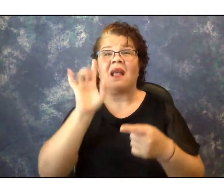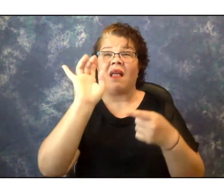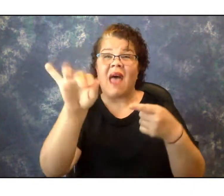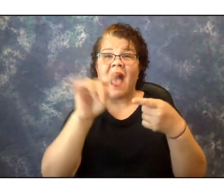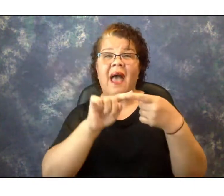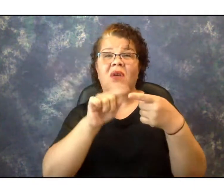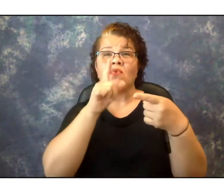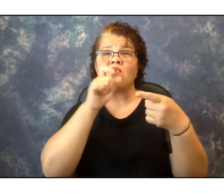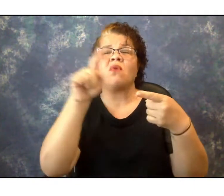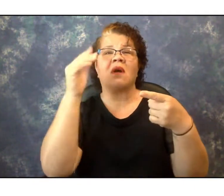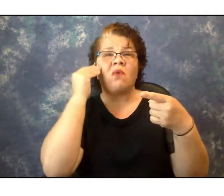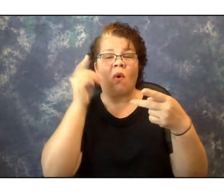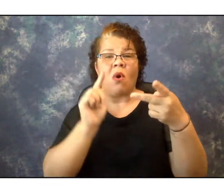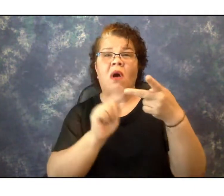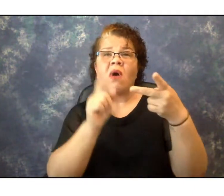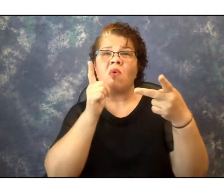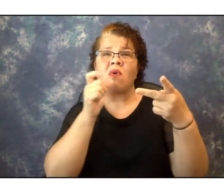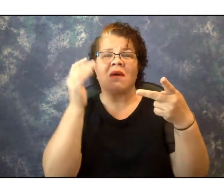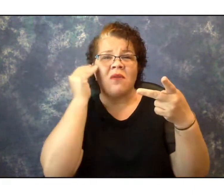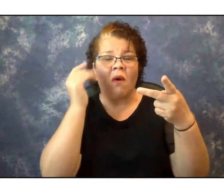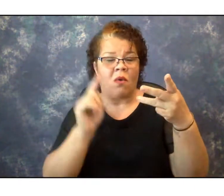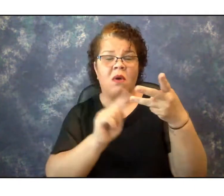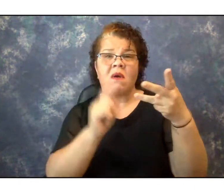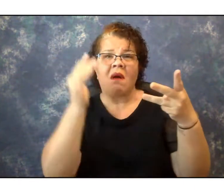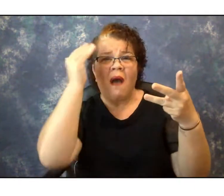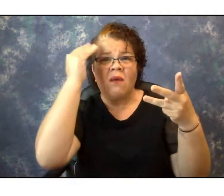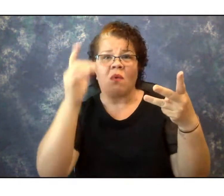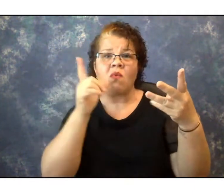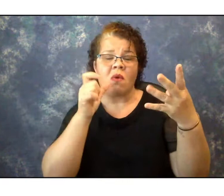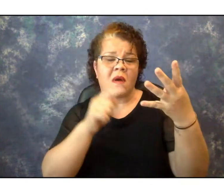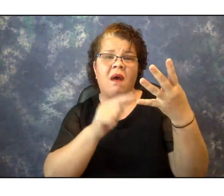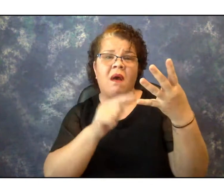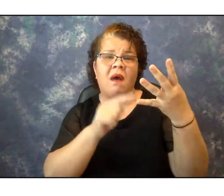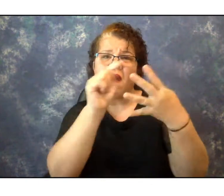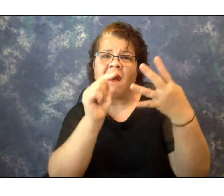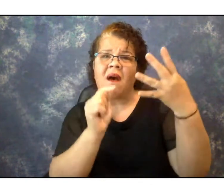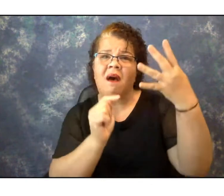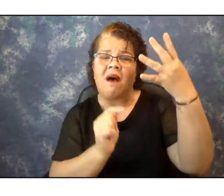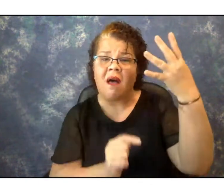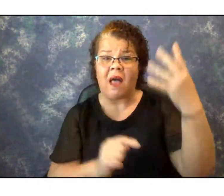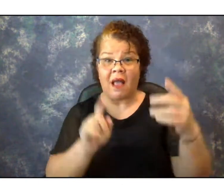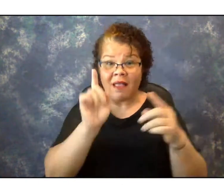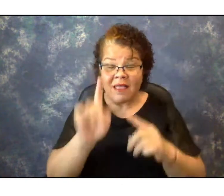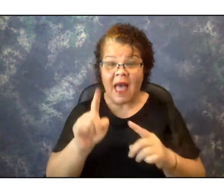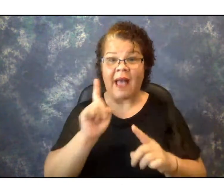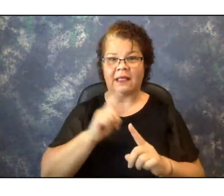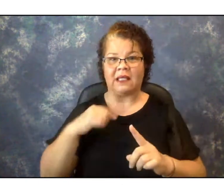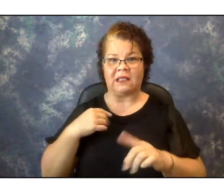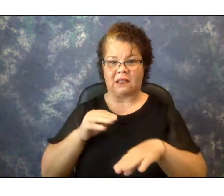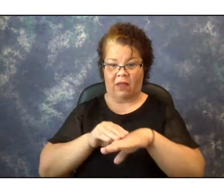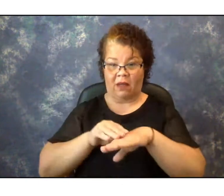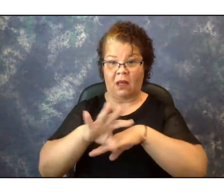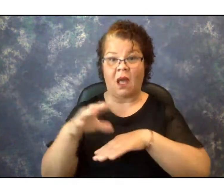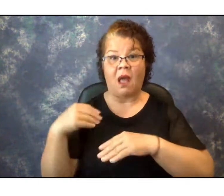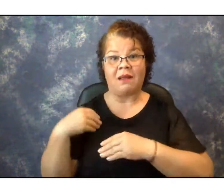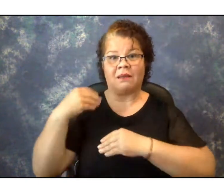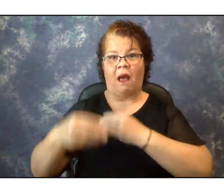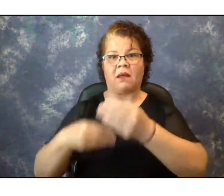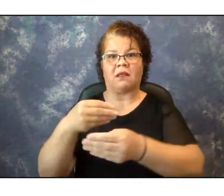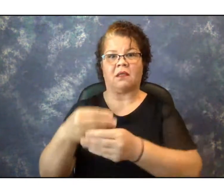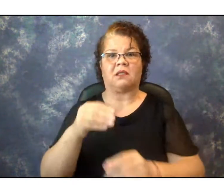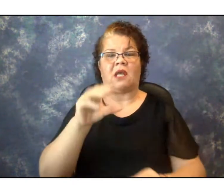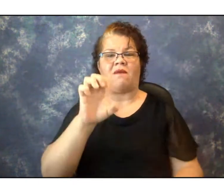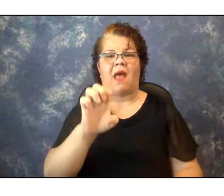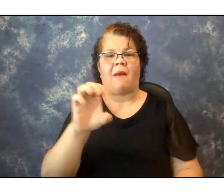long legacy of Till's loss. And I think it's both haunting and good that we know their faces